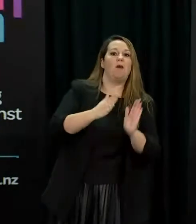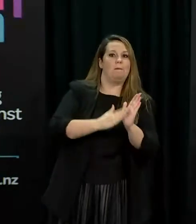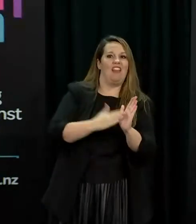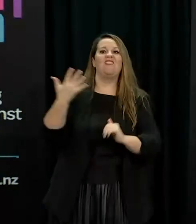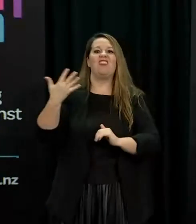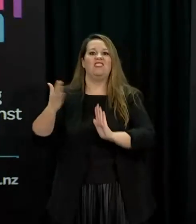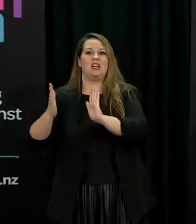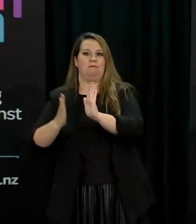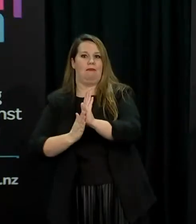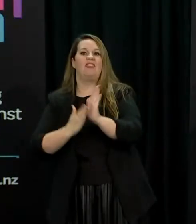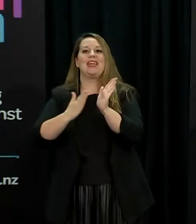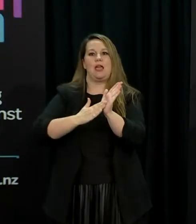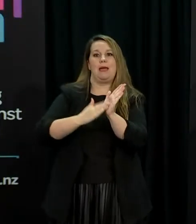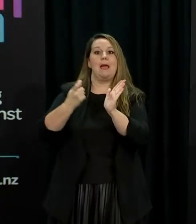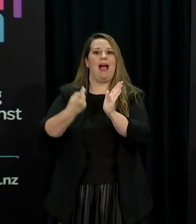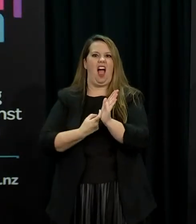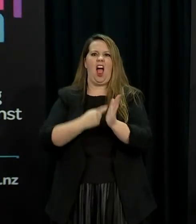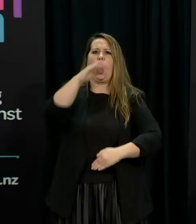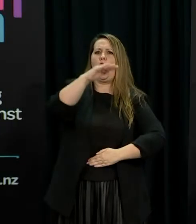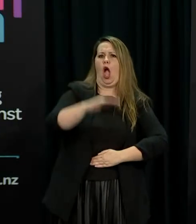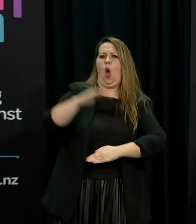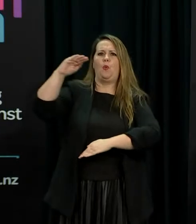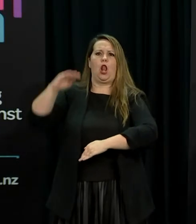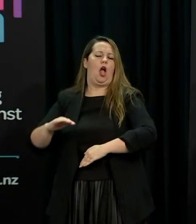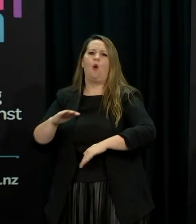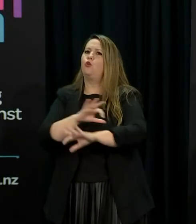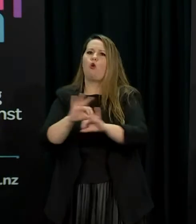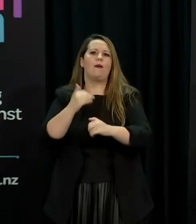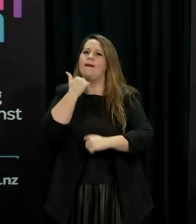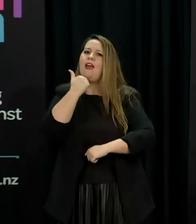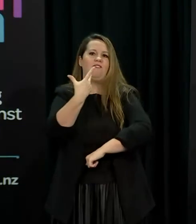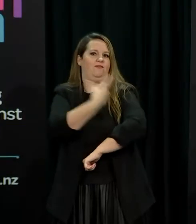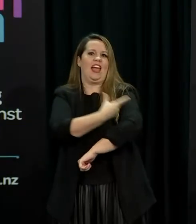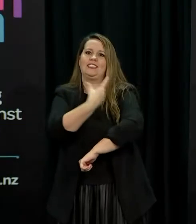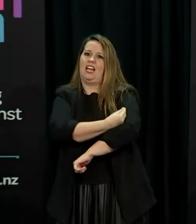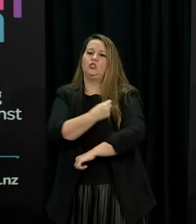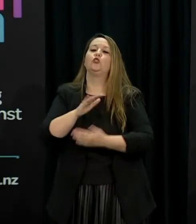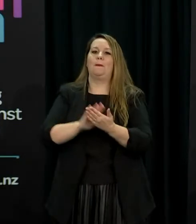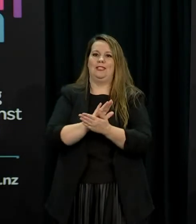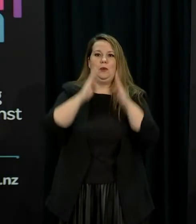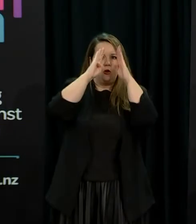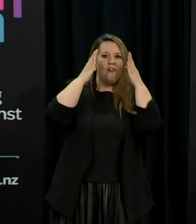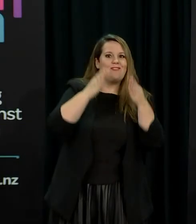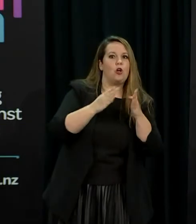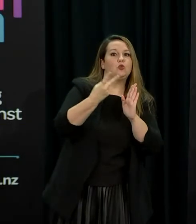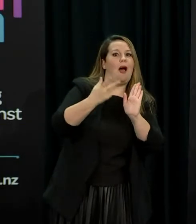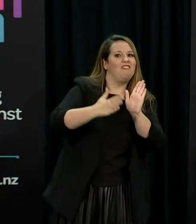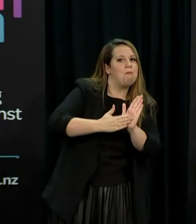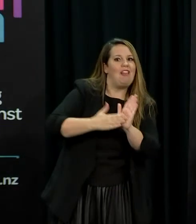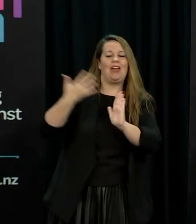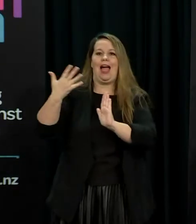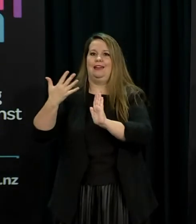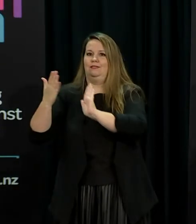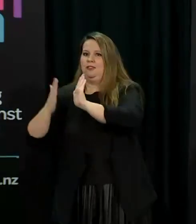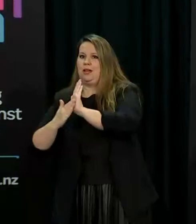15-month MMR vaccinations, and that's where we really need to focus our efforts. Our health system will be doing that over coming weeks and months,